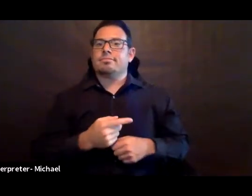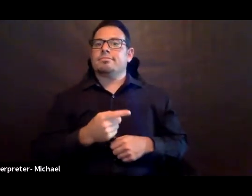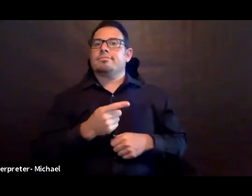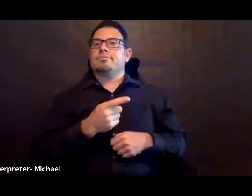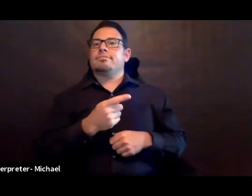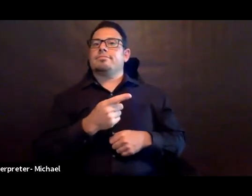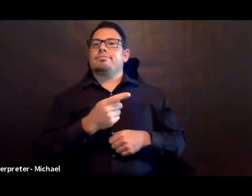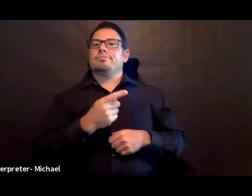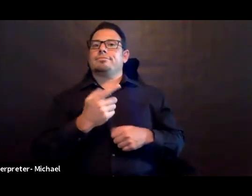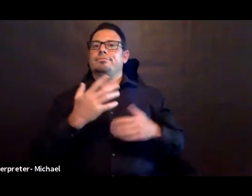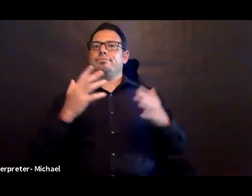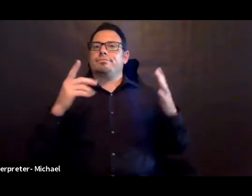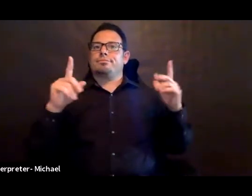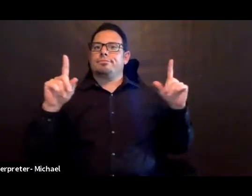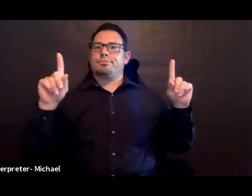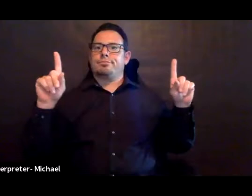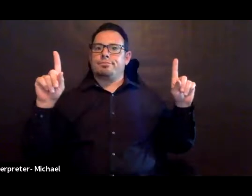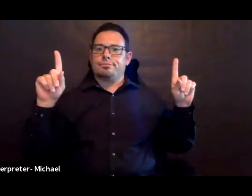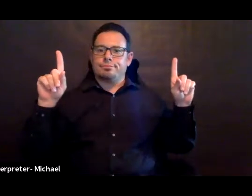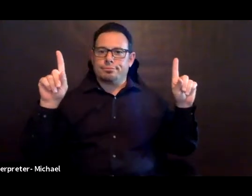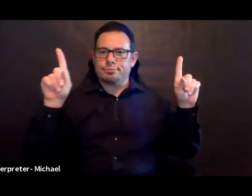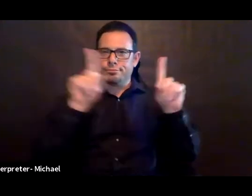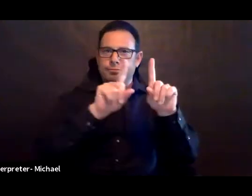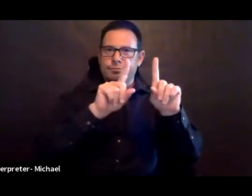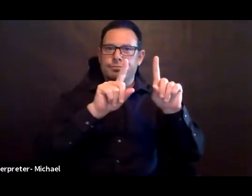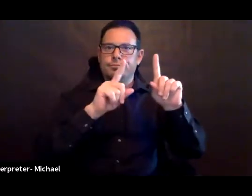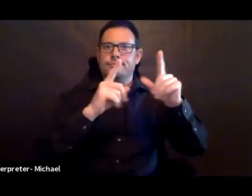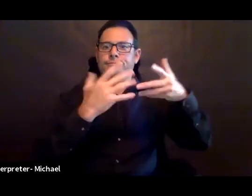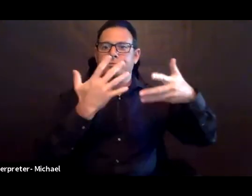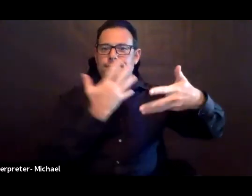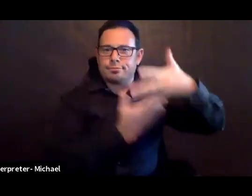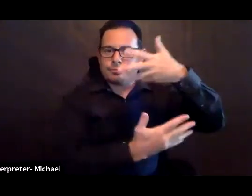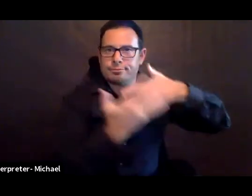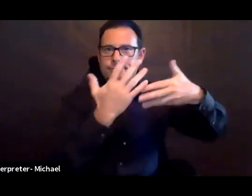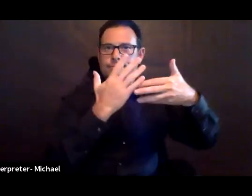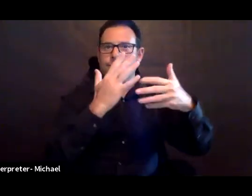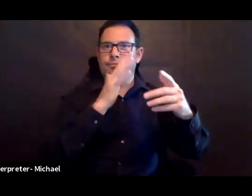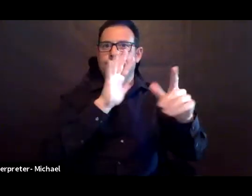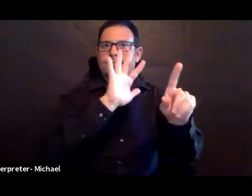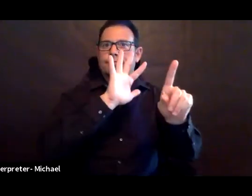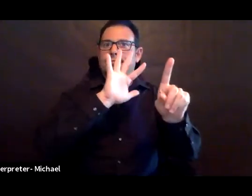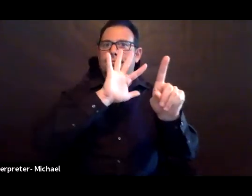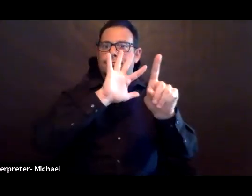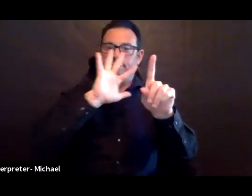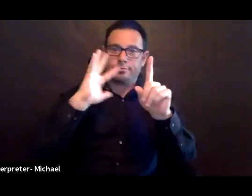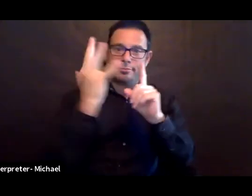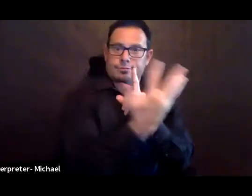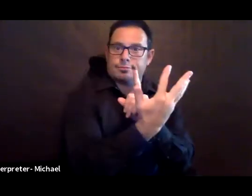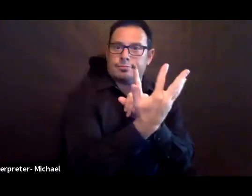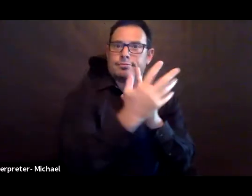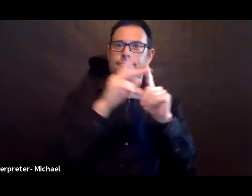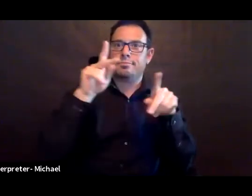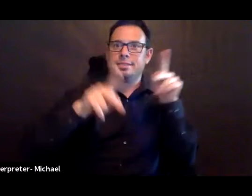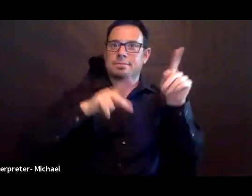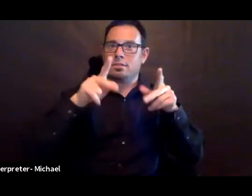vaccines, they are still looking very good. 99.9% of vaccinated people are not getting COVID, and the breakthroughs